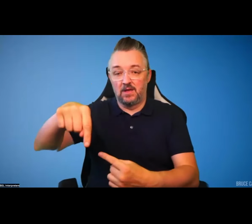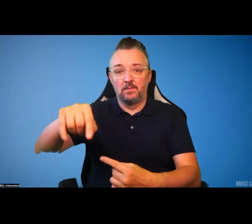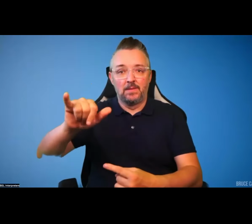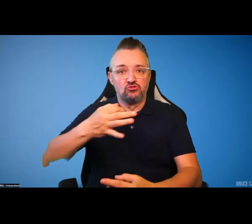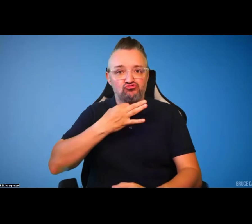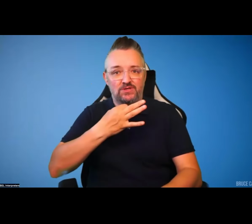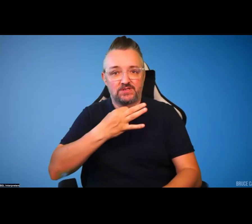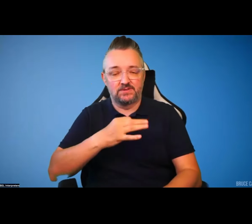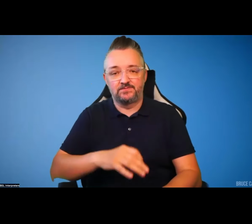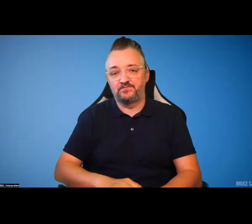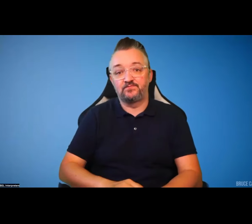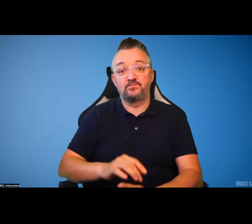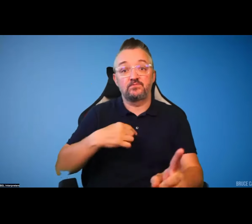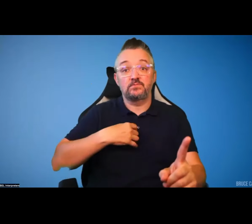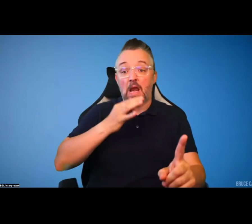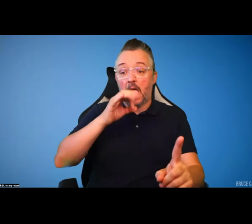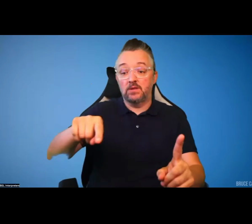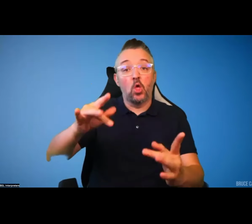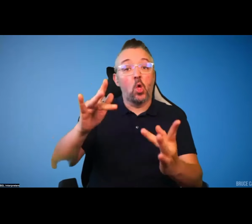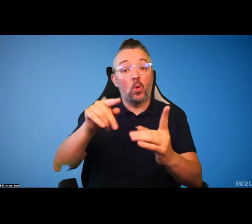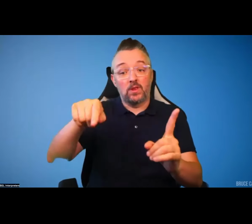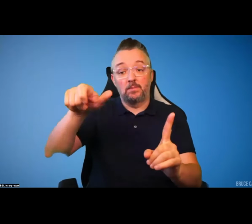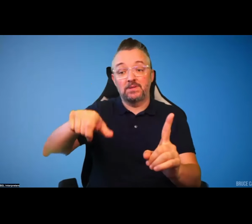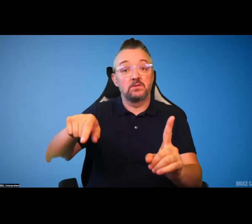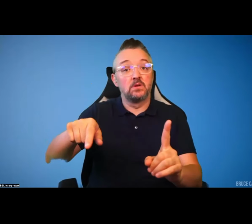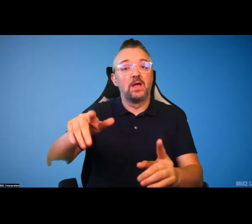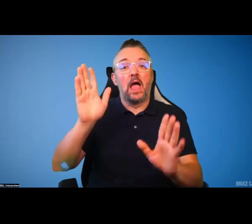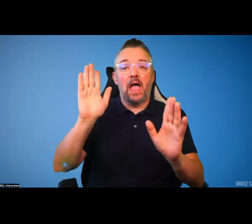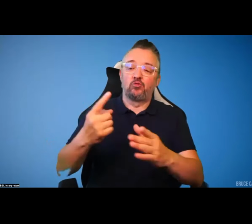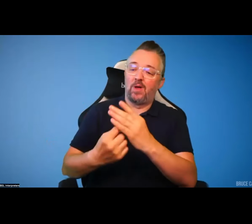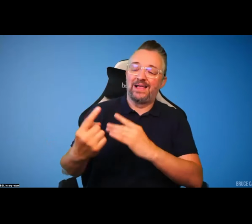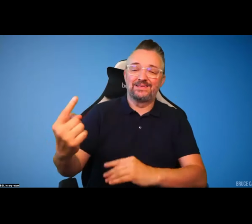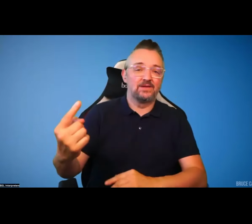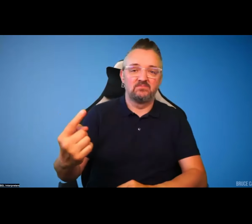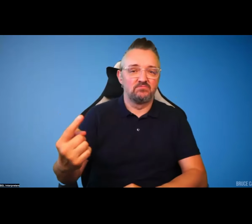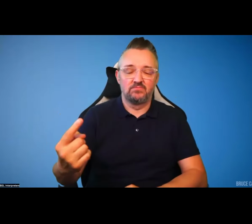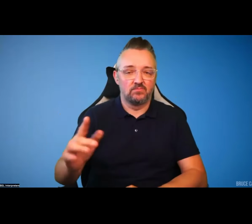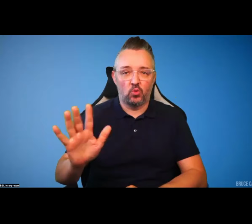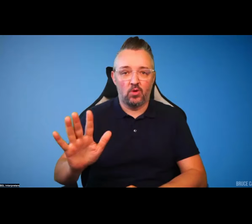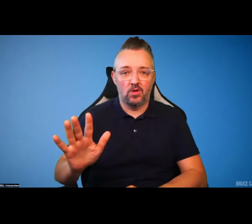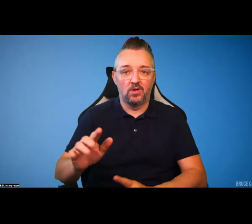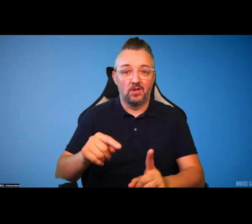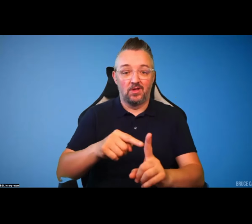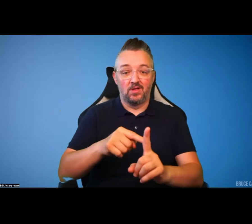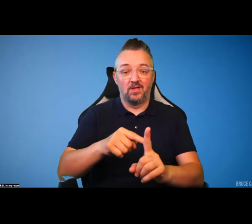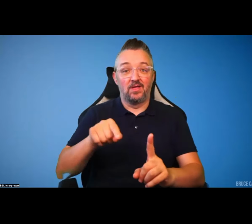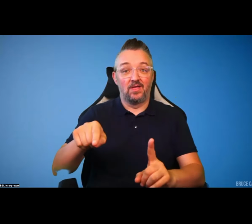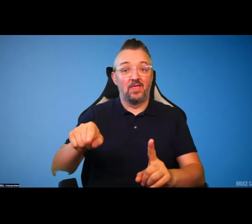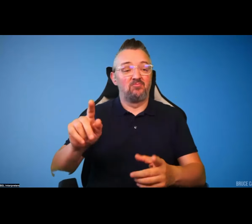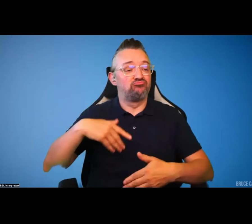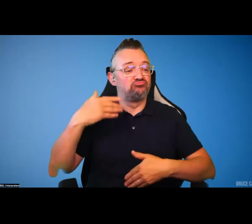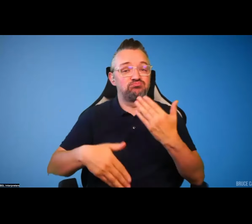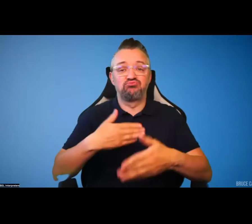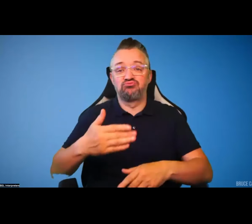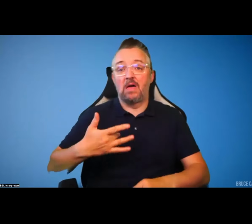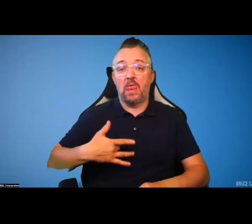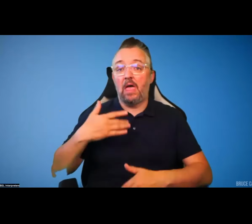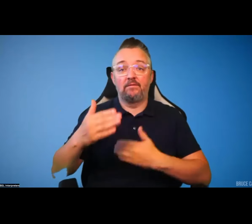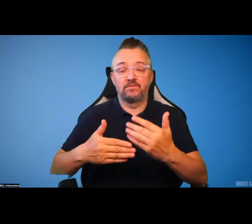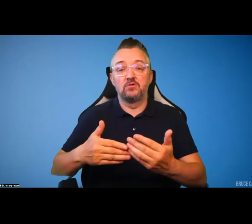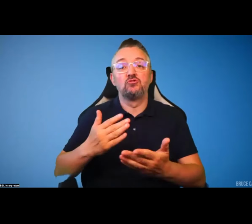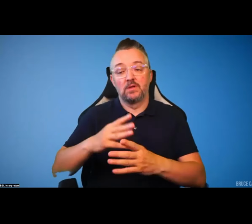not asking contacts to isolate, because if onward transmission isn't just them going about their daily business, we are asking them